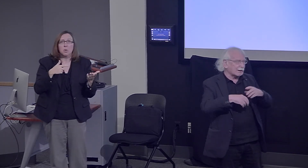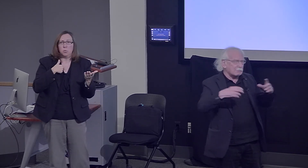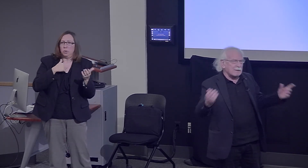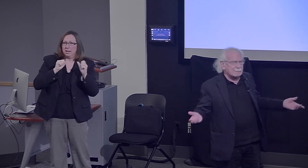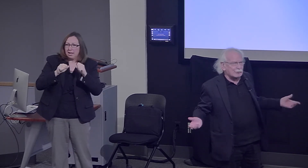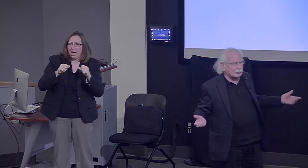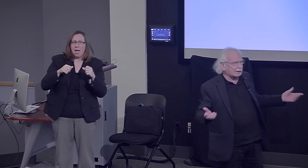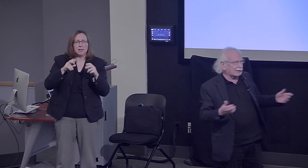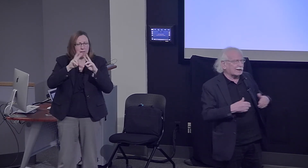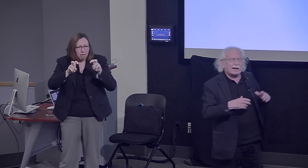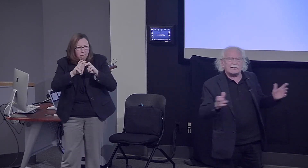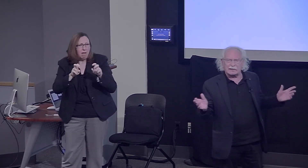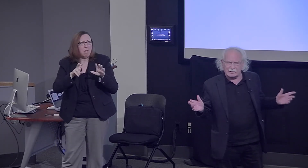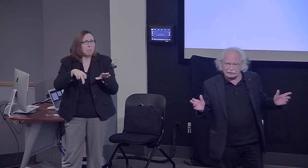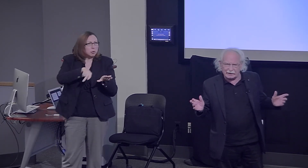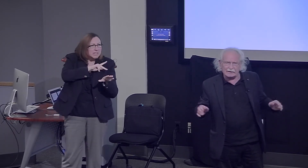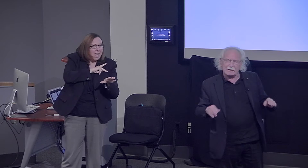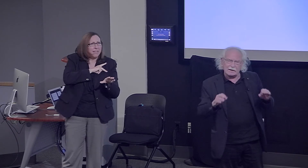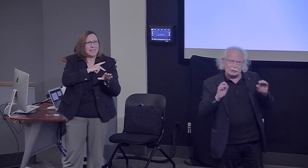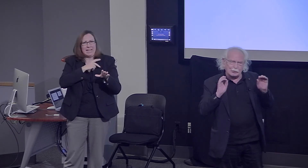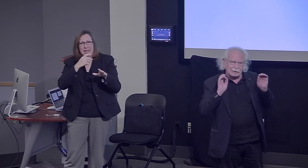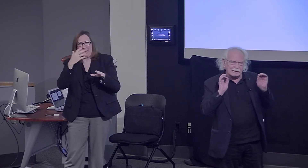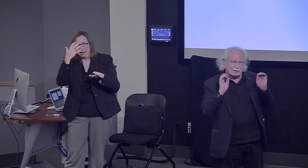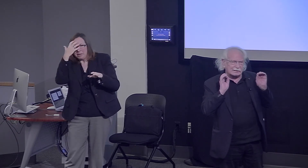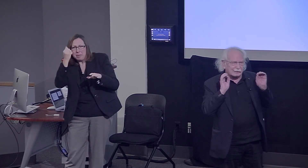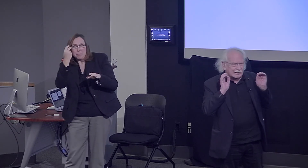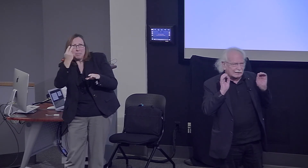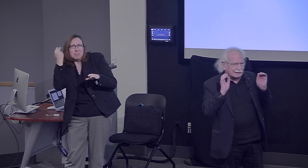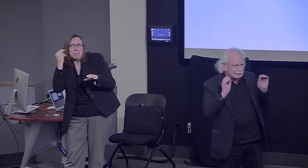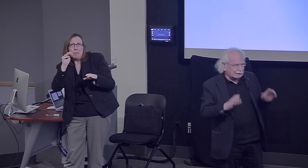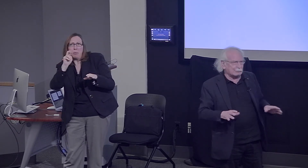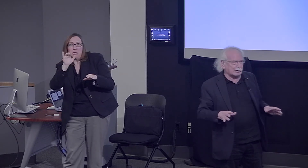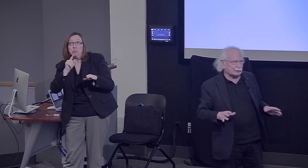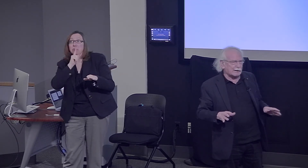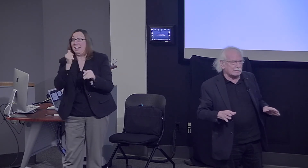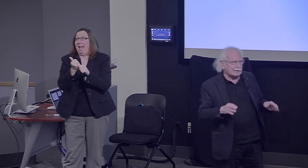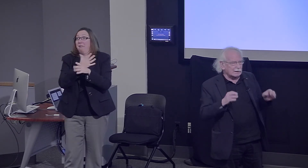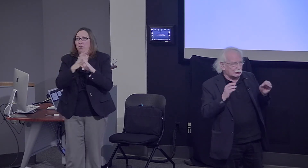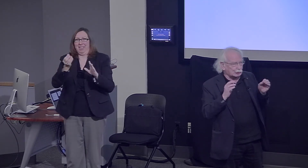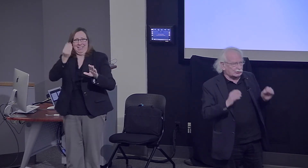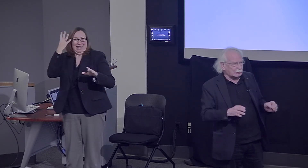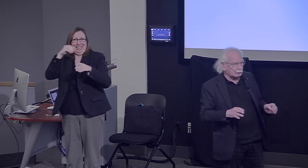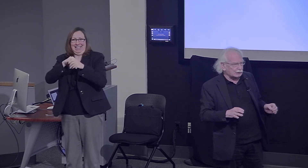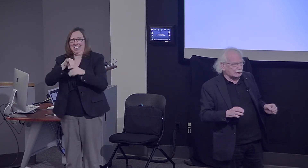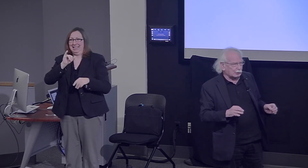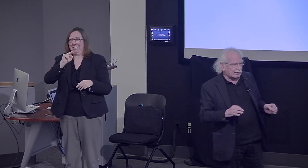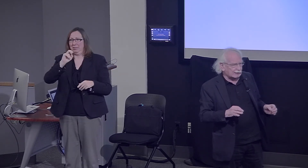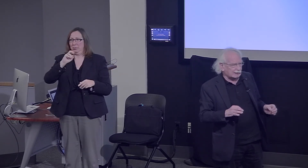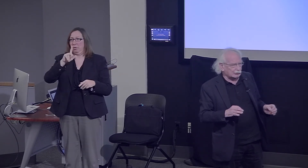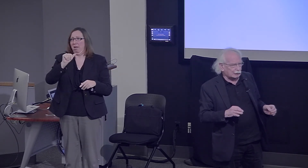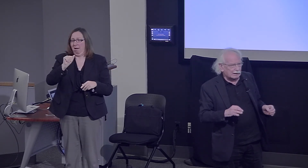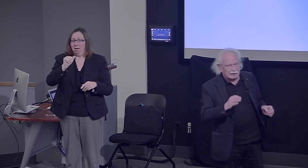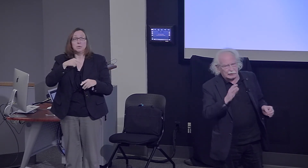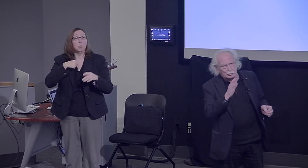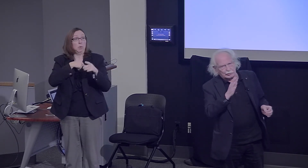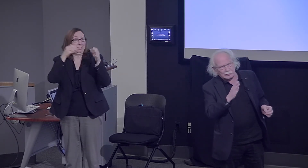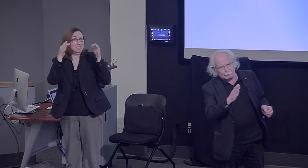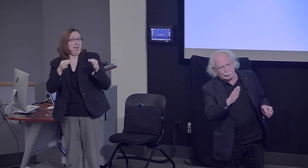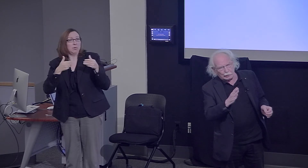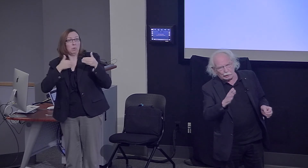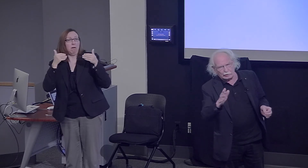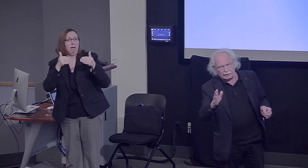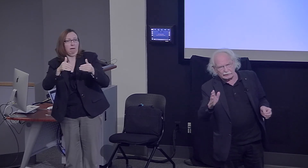personality, memory, everything is there. So we did a very simple experiment. We stimulate the insula